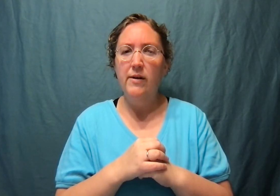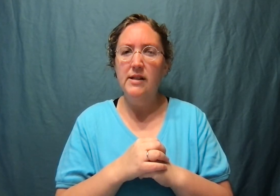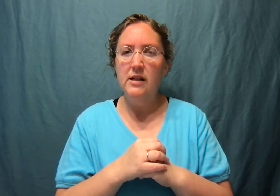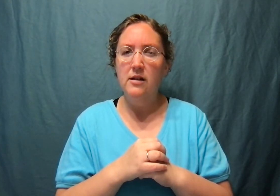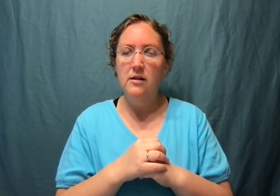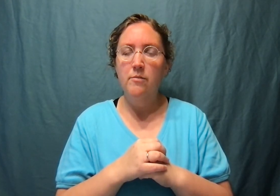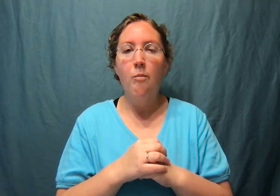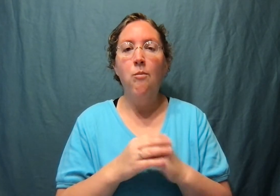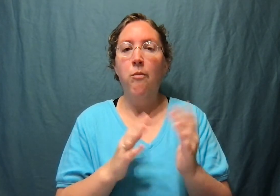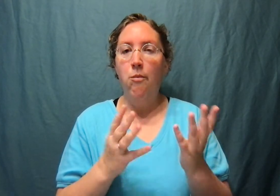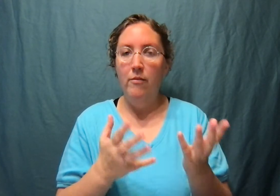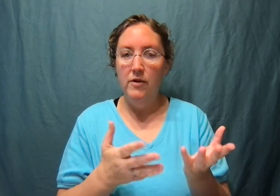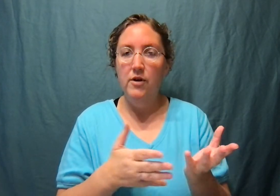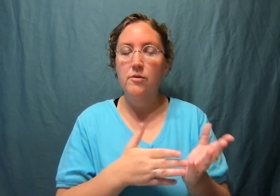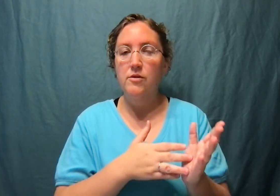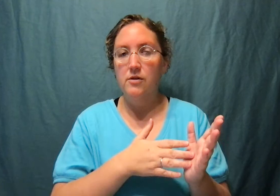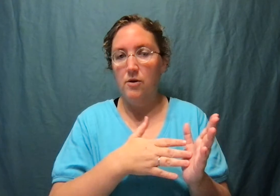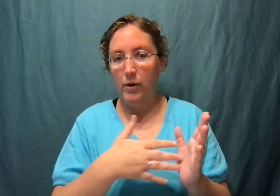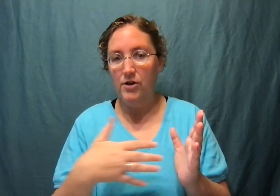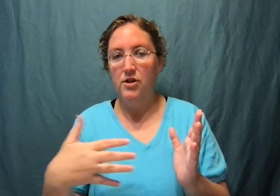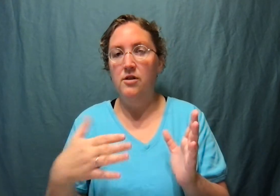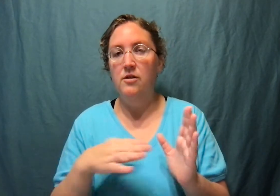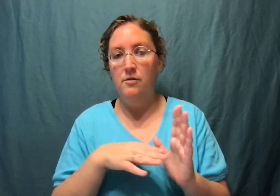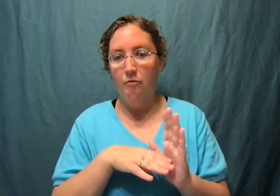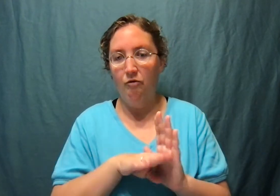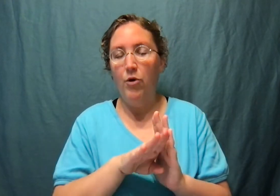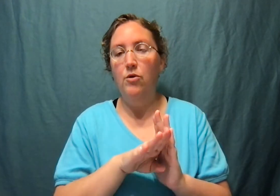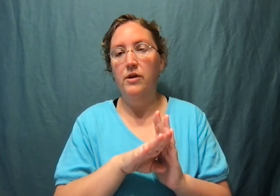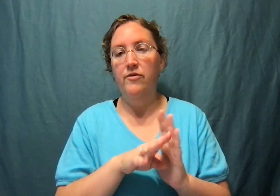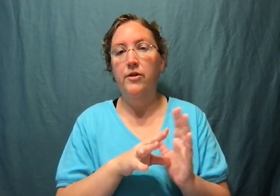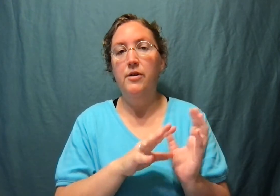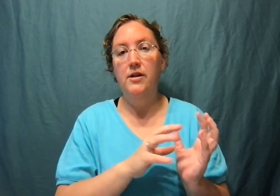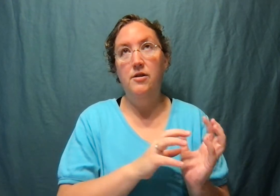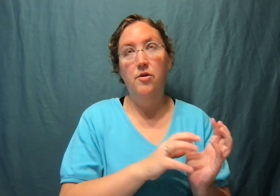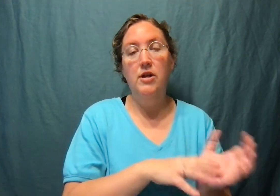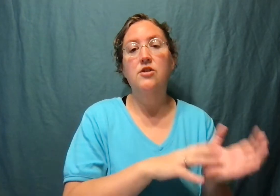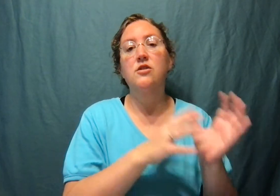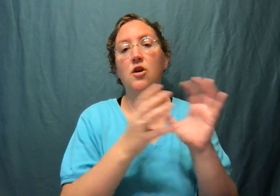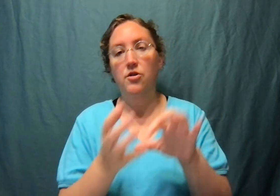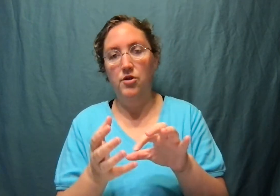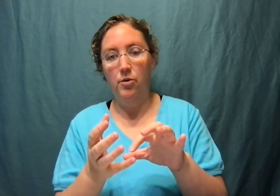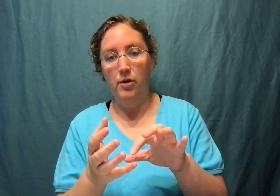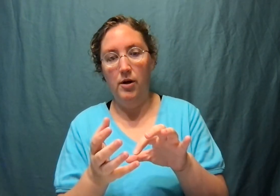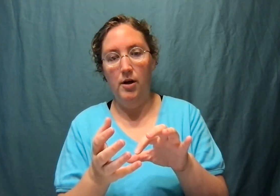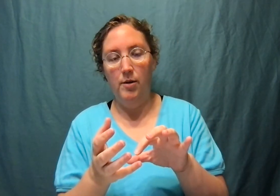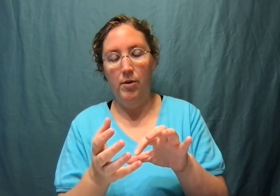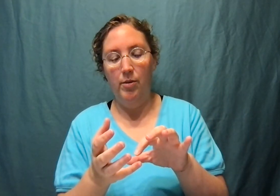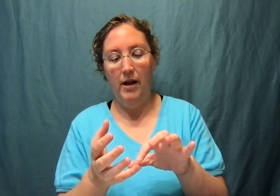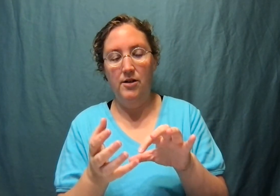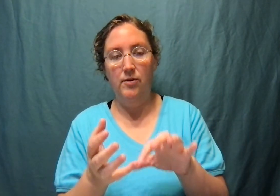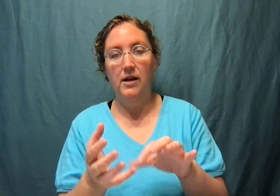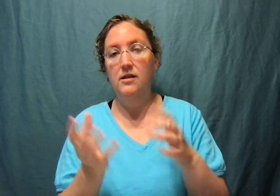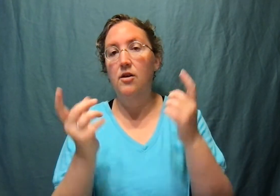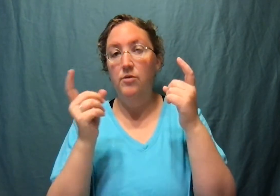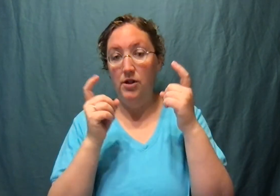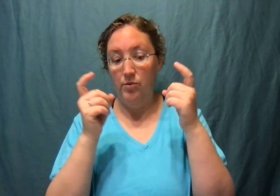it? Those question vocal intonations also apply to ASL, just with